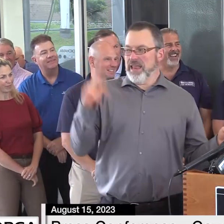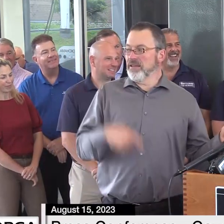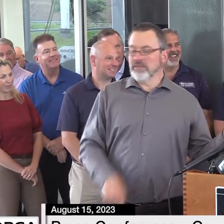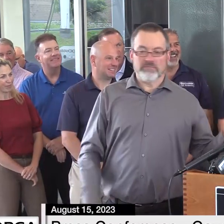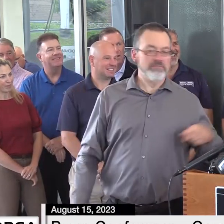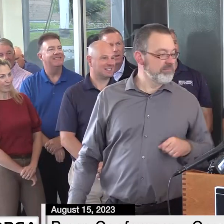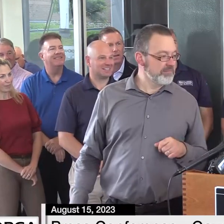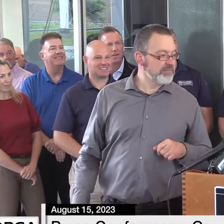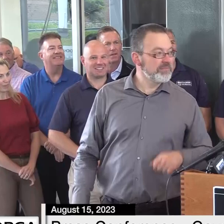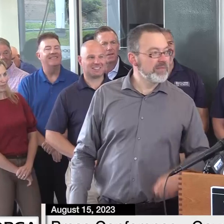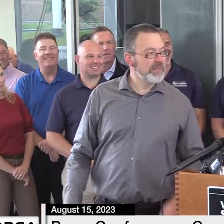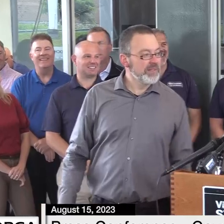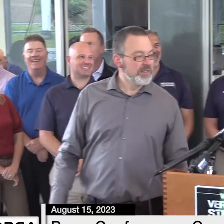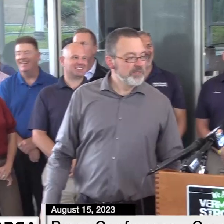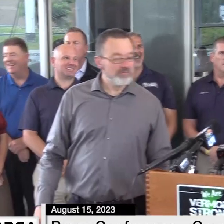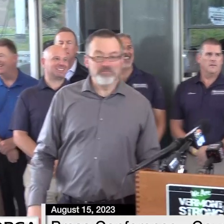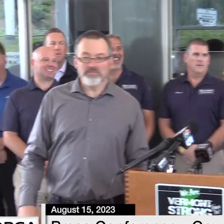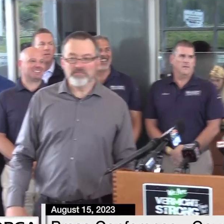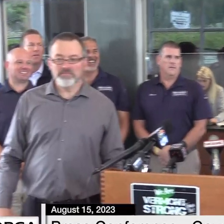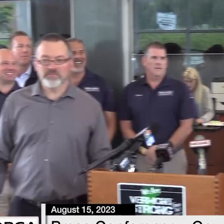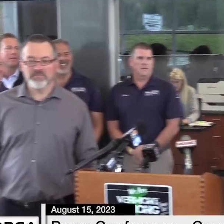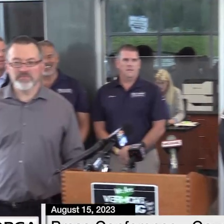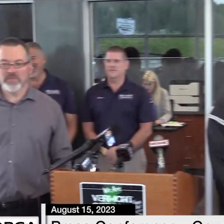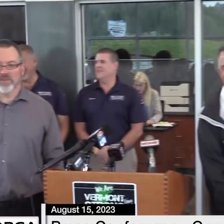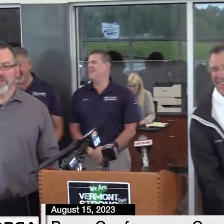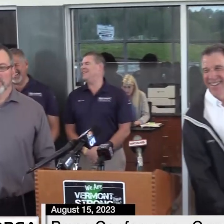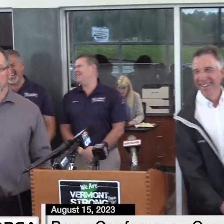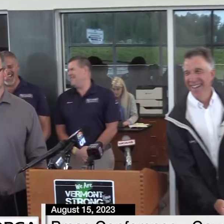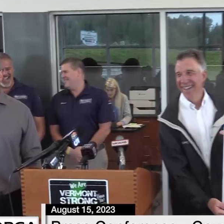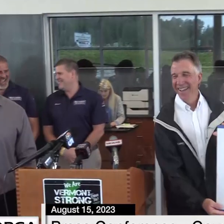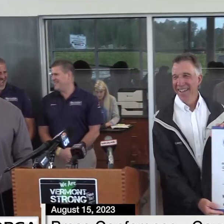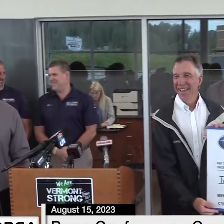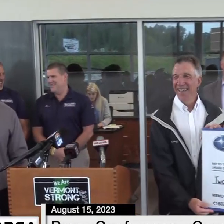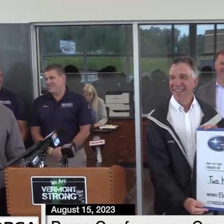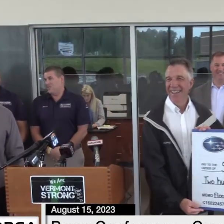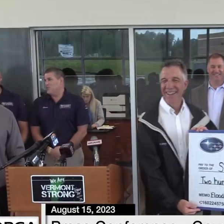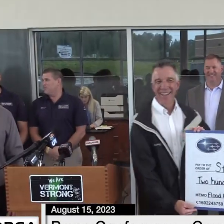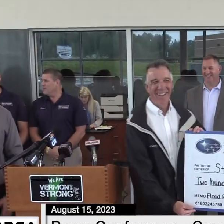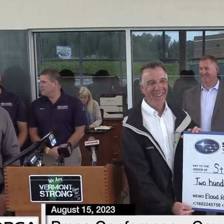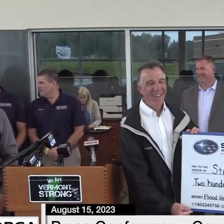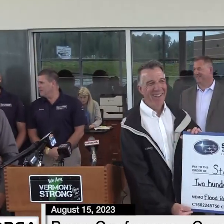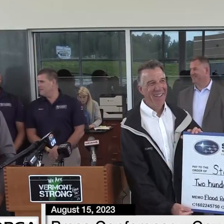Absolutely. There's another 100,000 on this. Let's just keep that in mind.